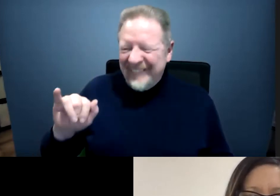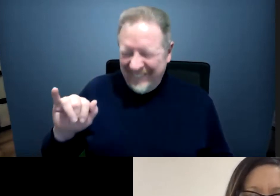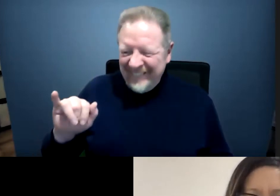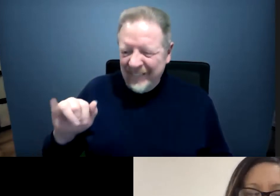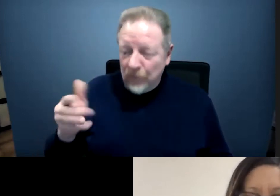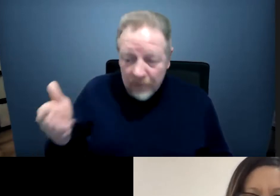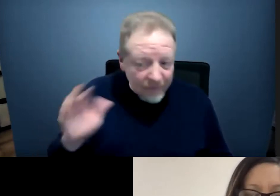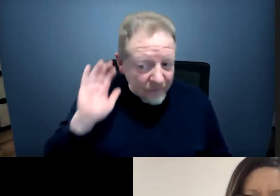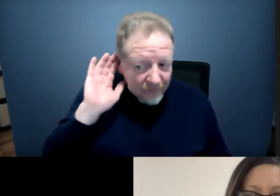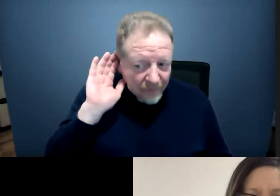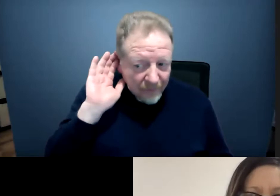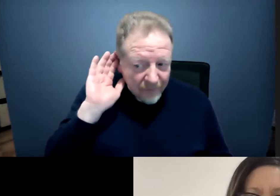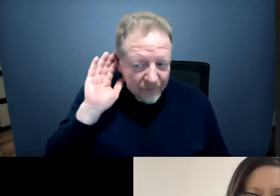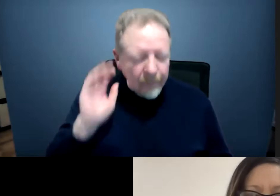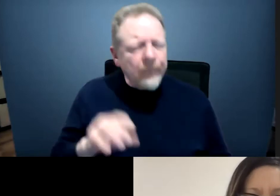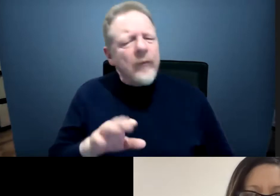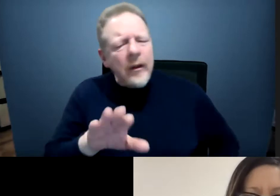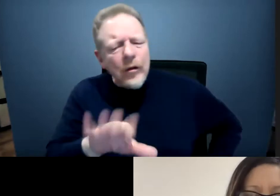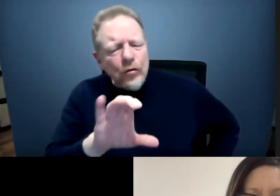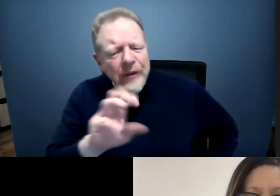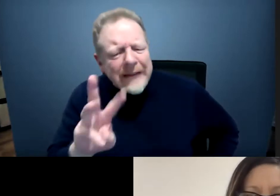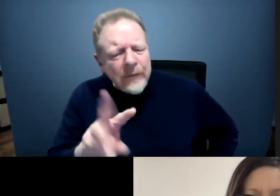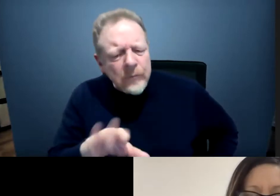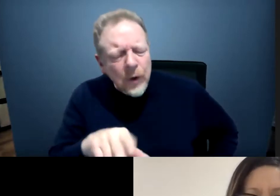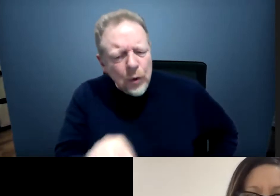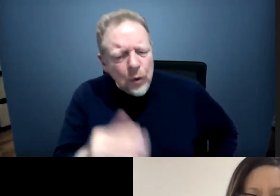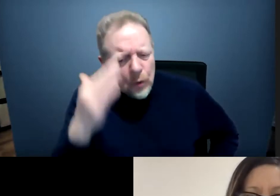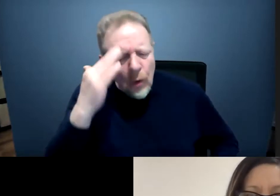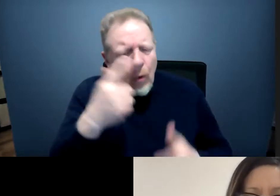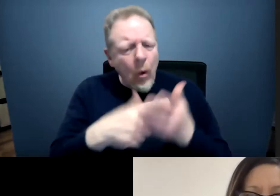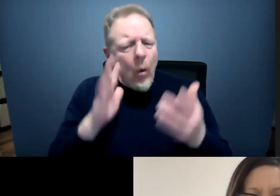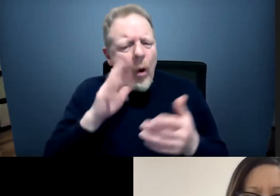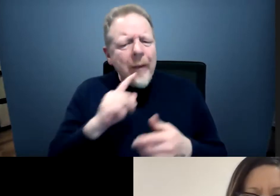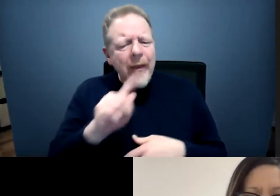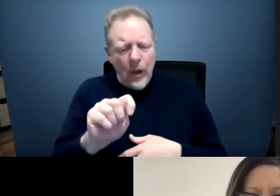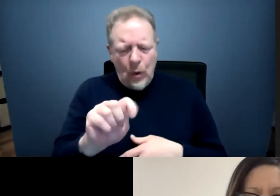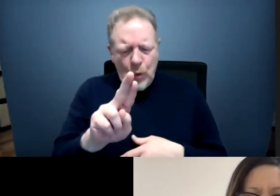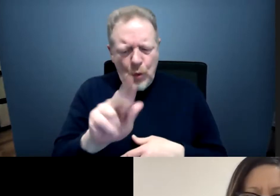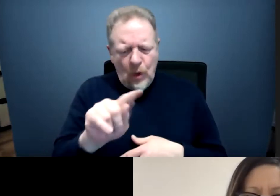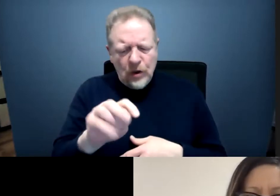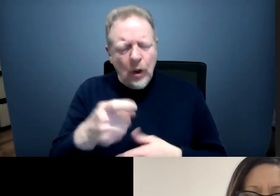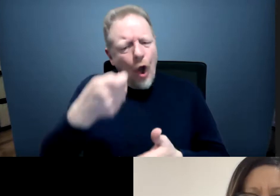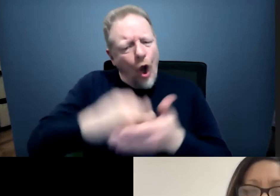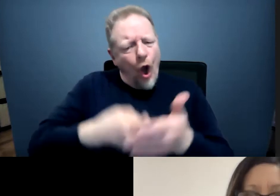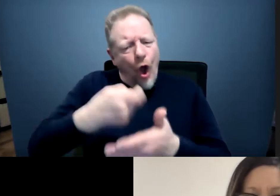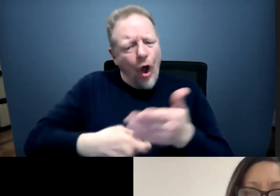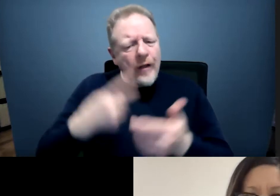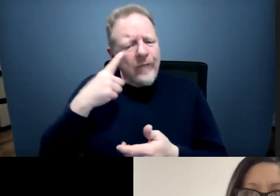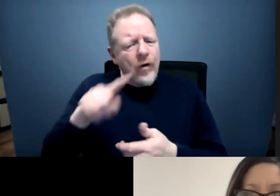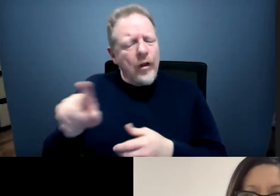Yeah. Do you know what is going to be the tuition for the interpreter program,